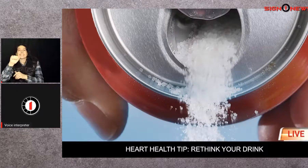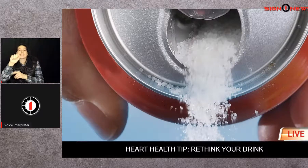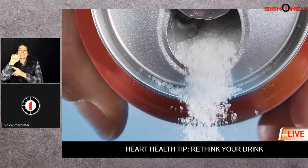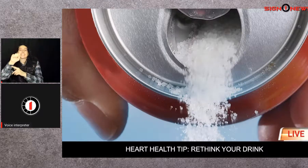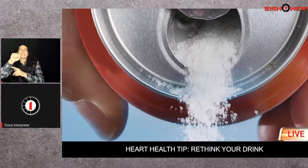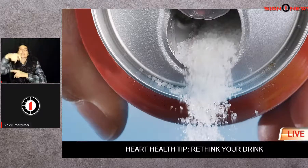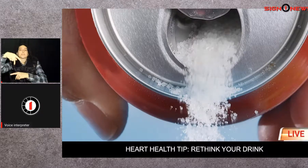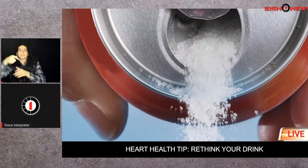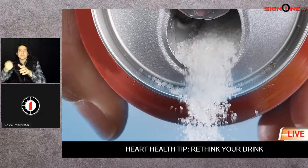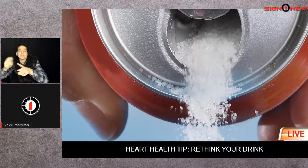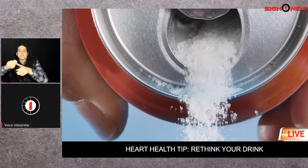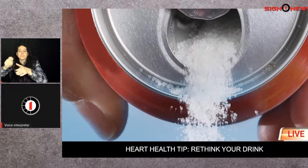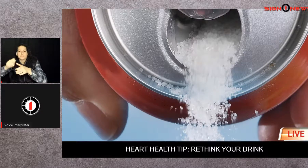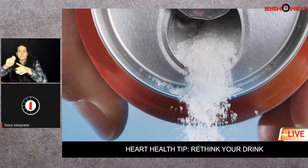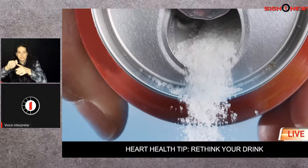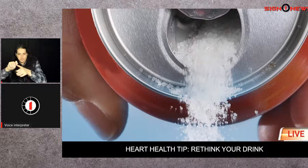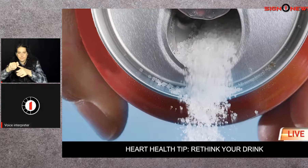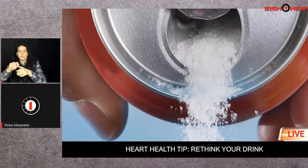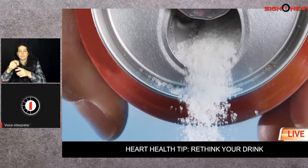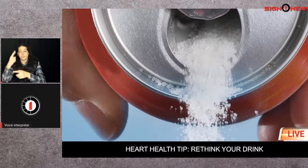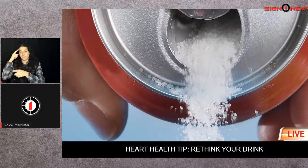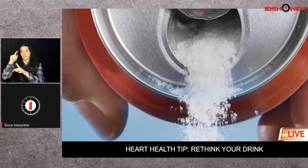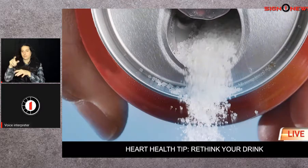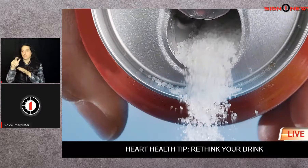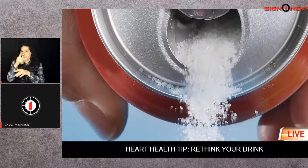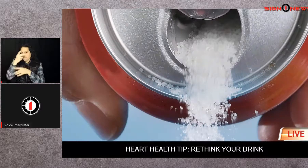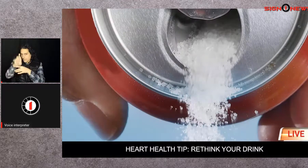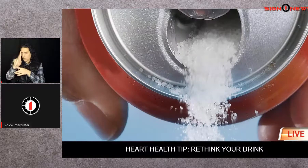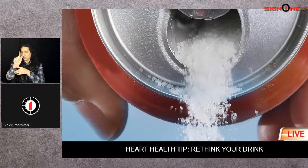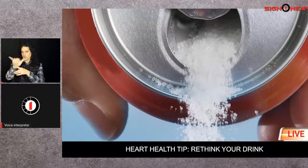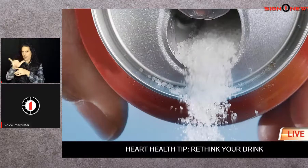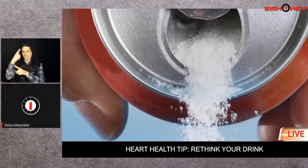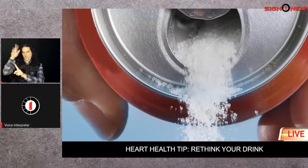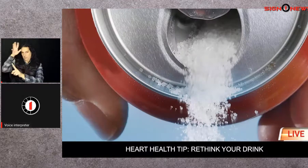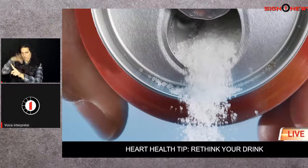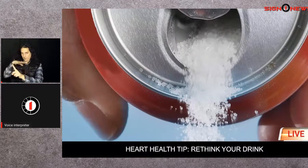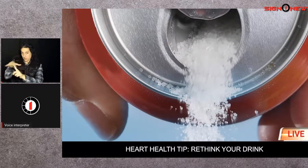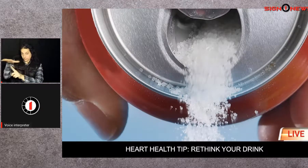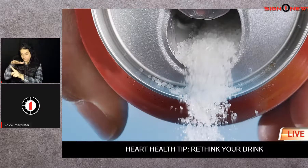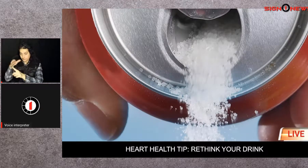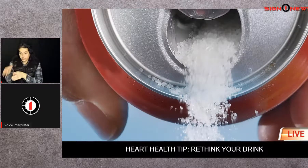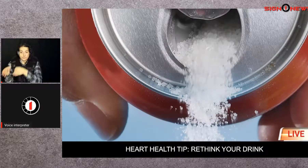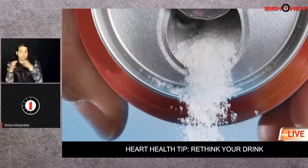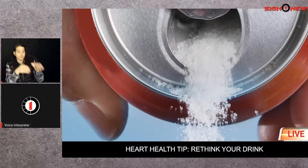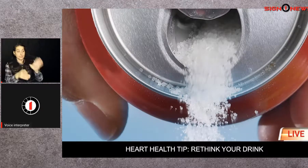about roughly 36 grams per day for most men,